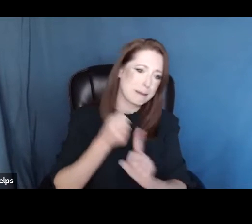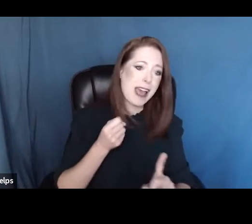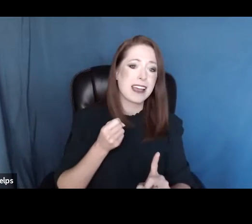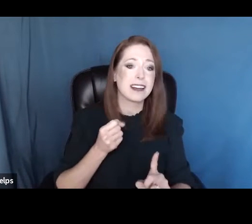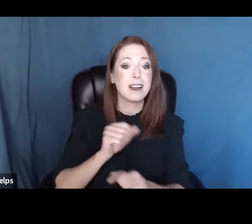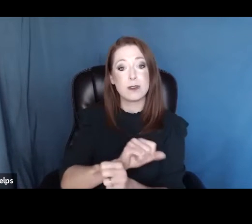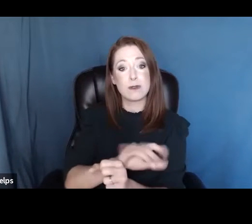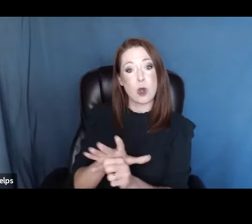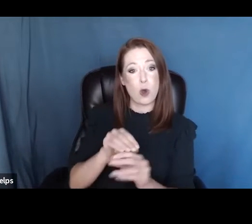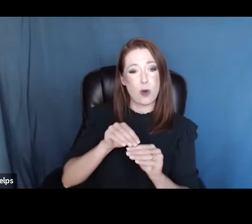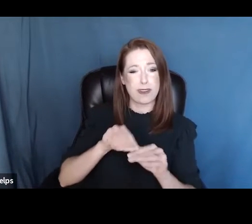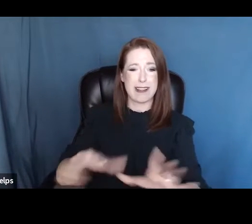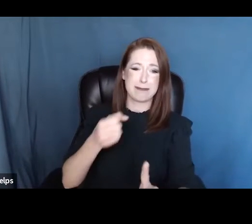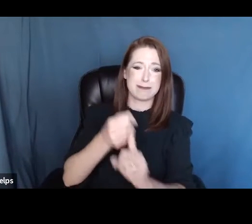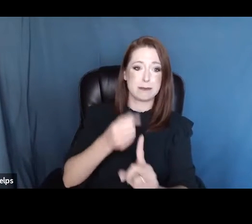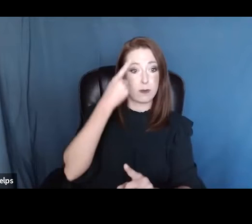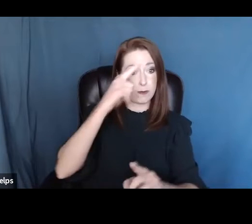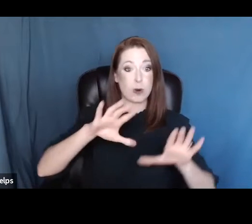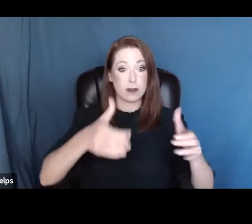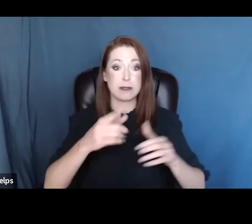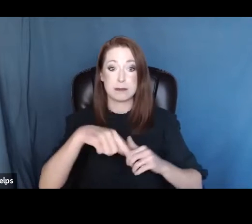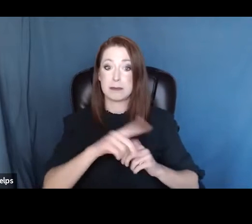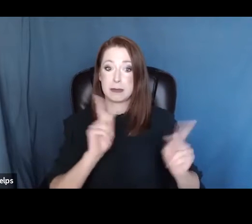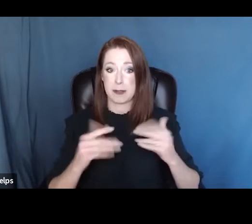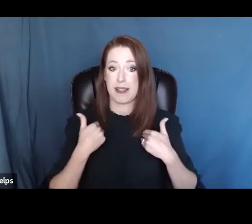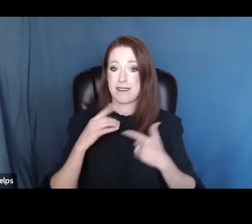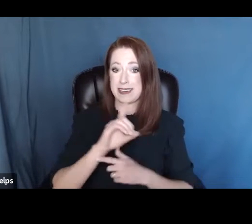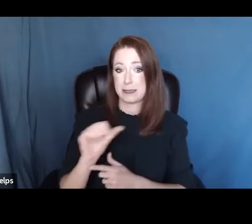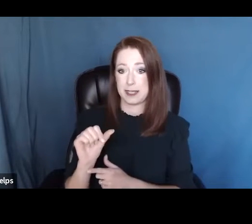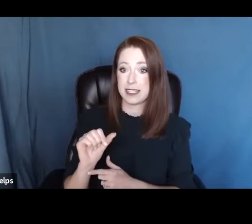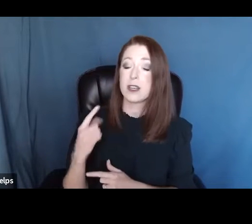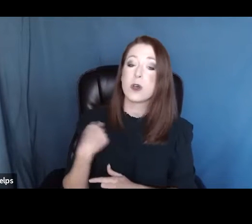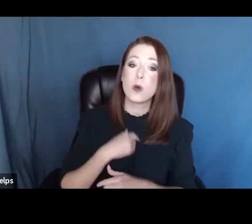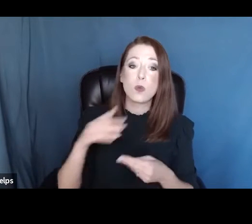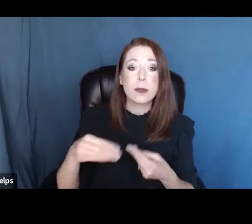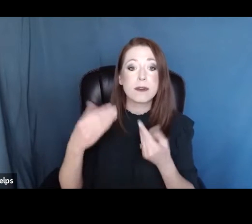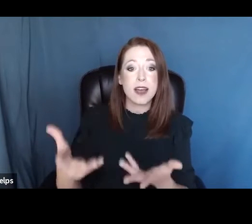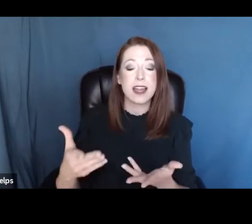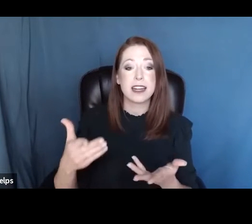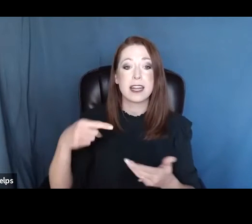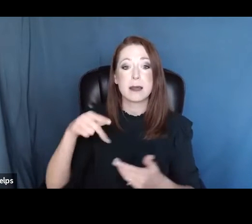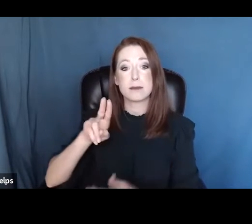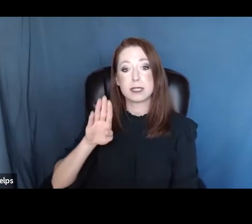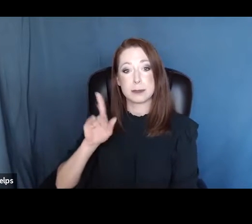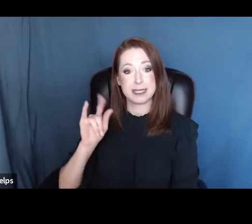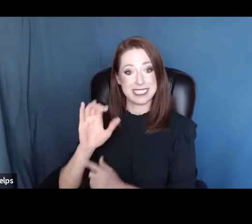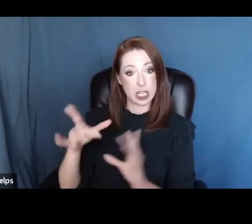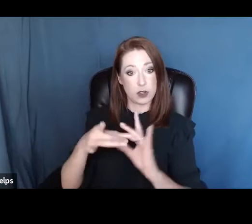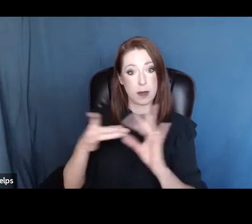disabilities in congregate settings. We also were able to provide a public comment to the